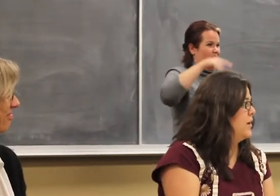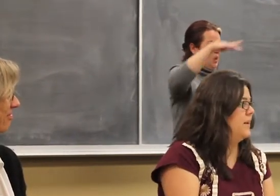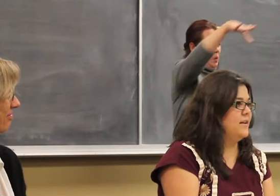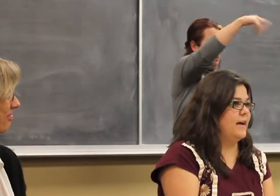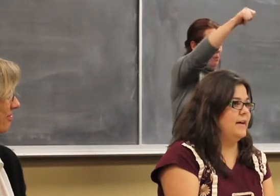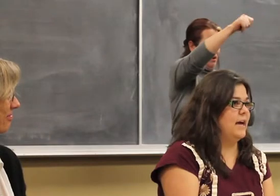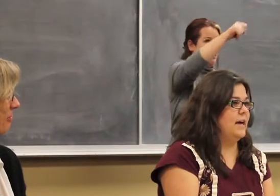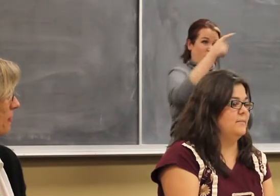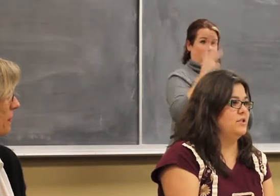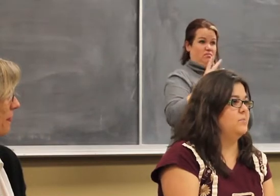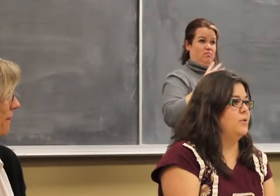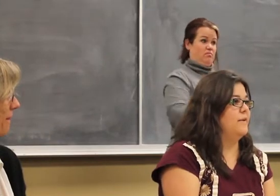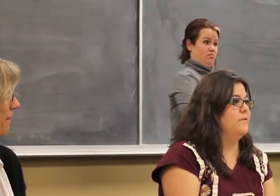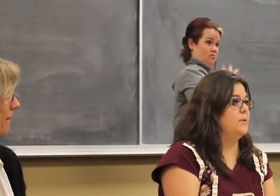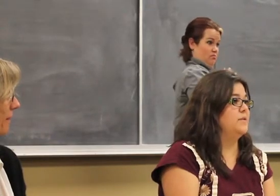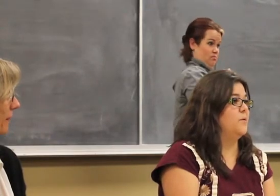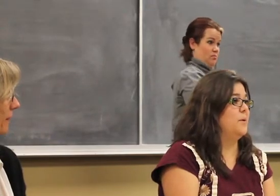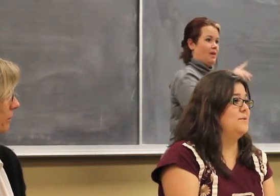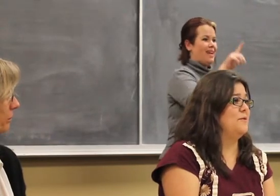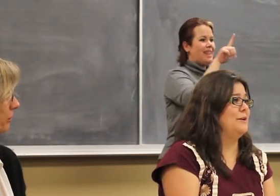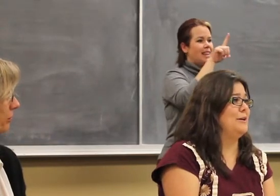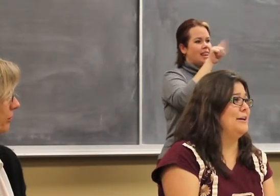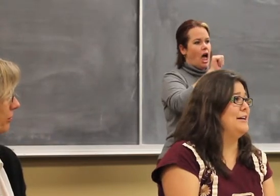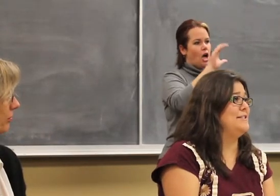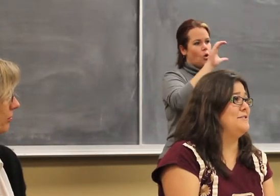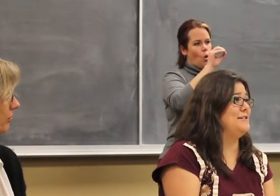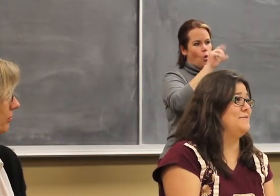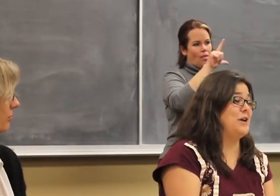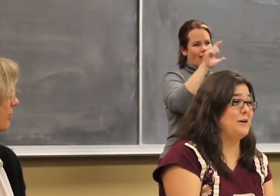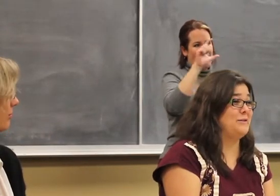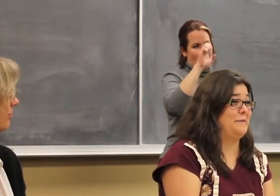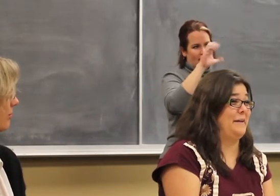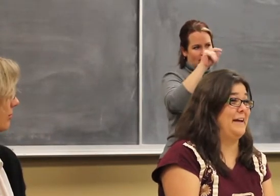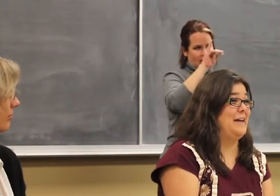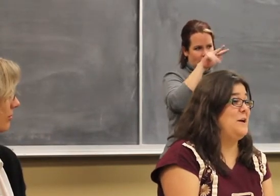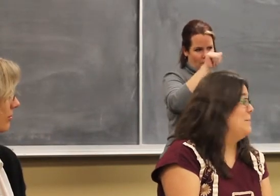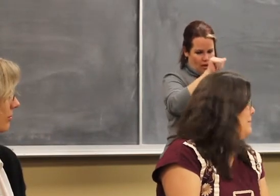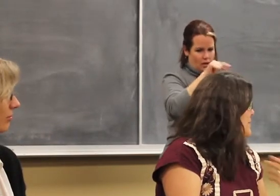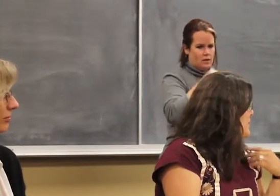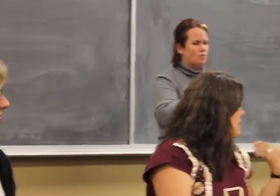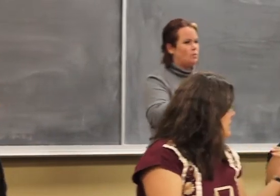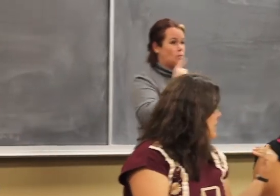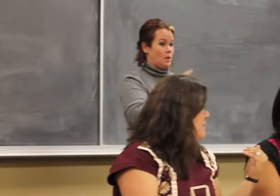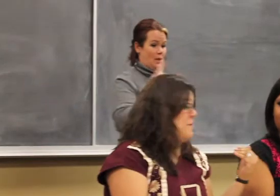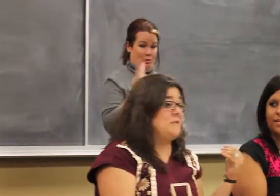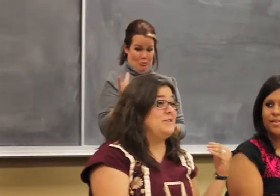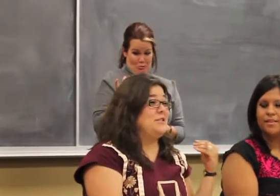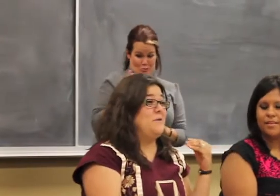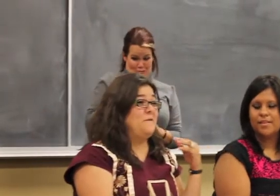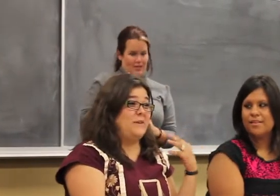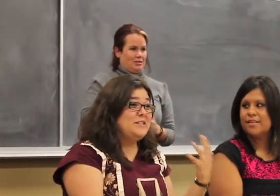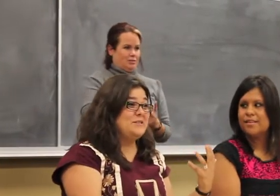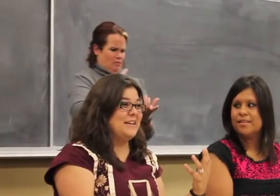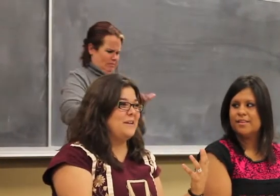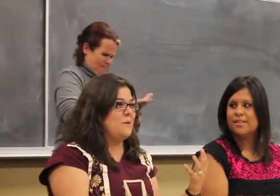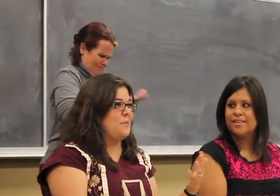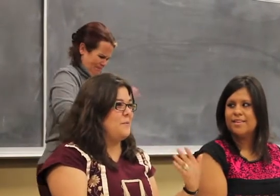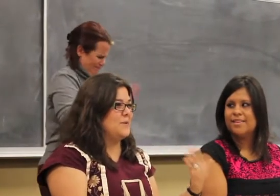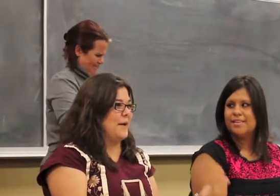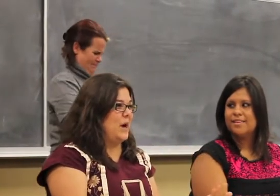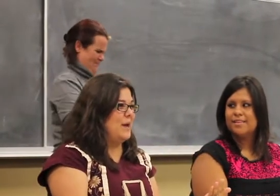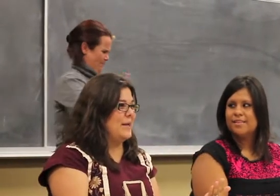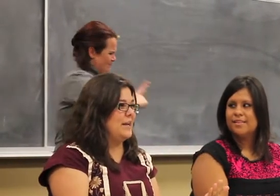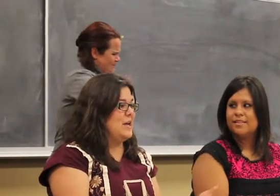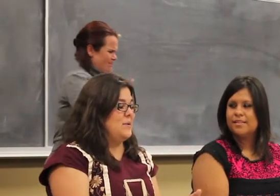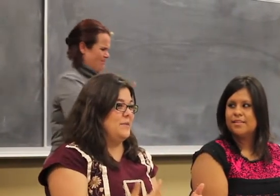So La Colectiva, just in brief, was formed over a series of talks, really, between each other, where we were just so frustrated with what